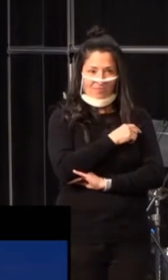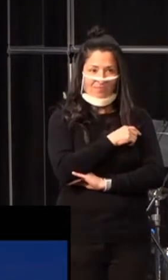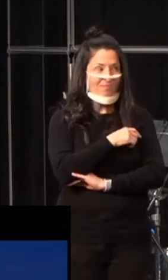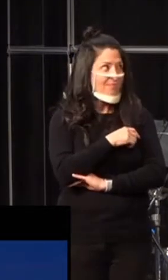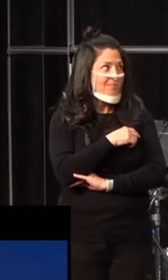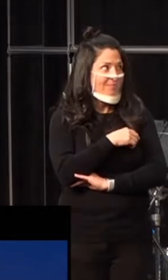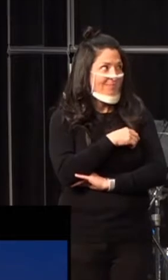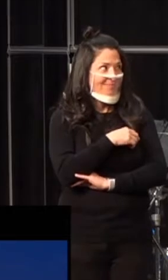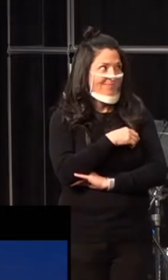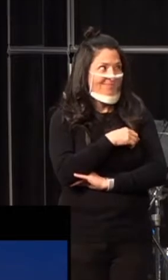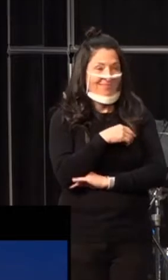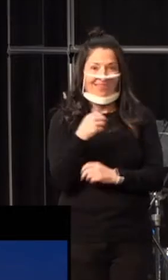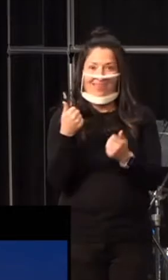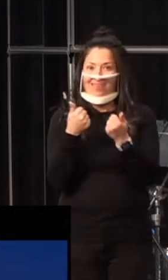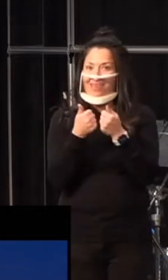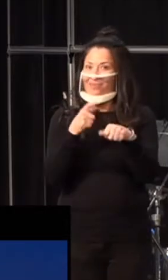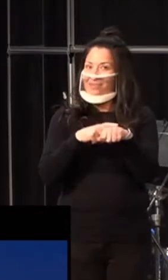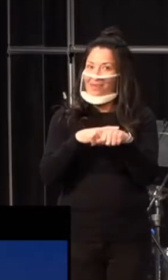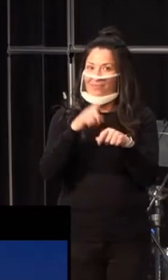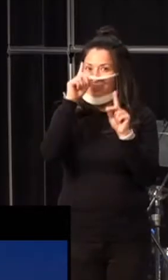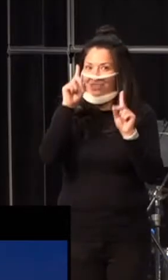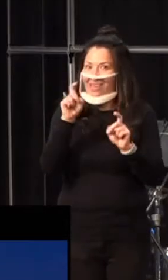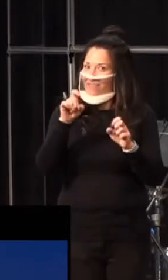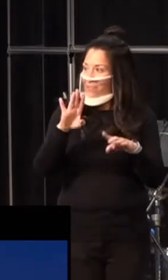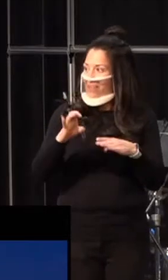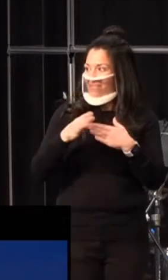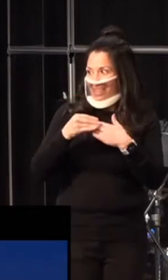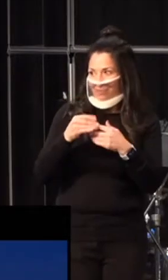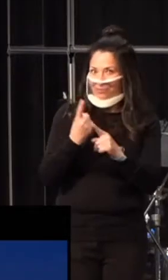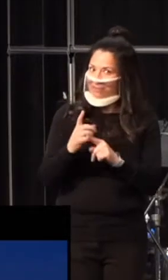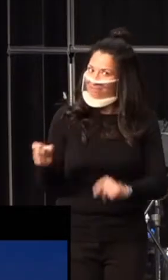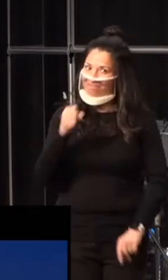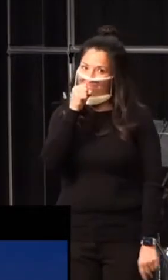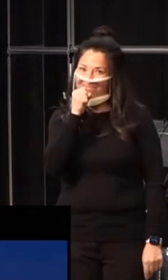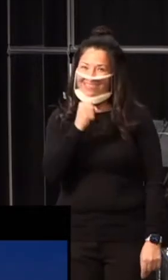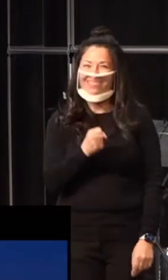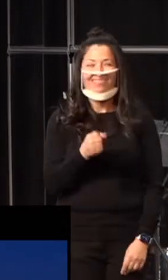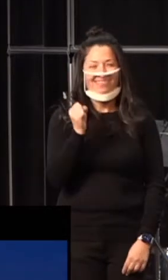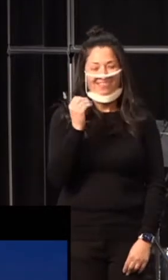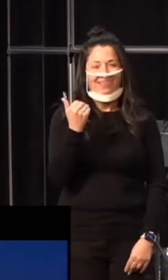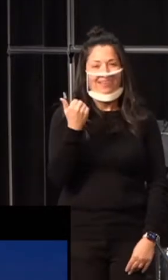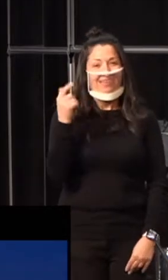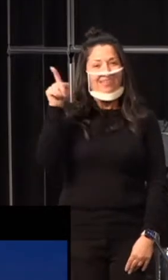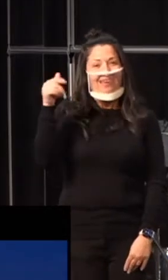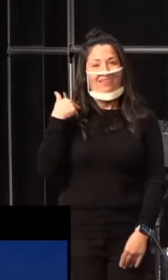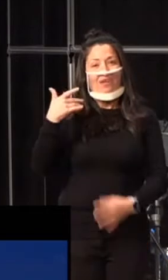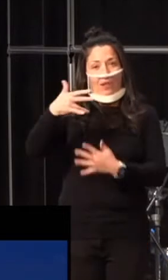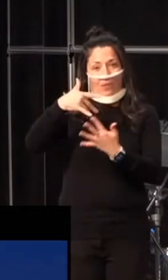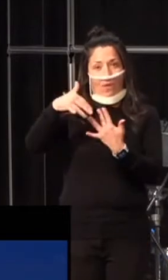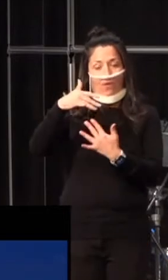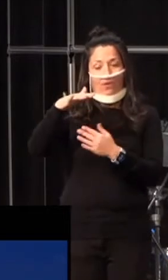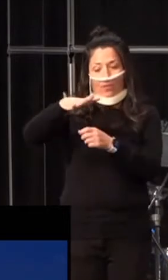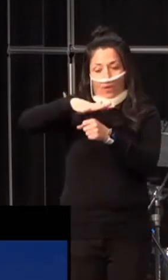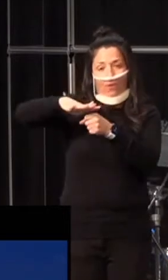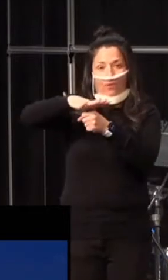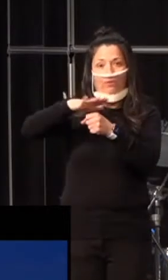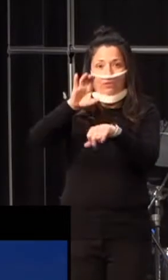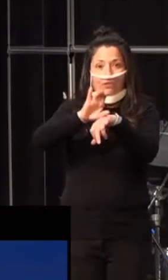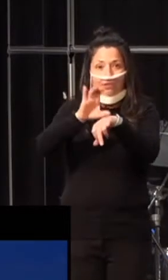Game time decision. Got to be flexible, right? So they lead a local church, and God has given them a vision